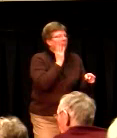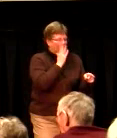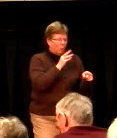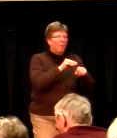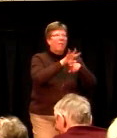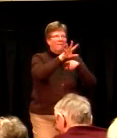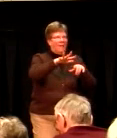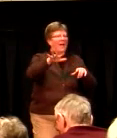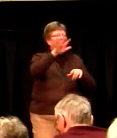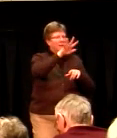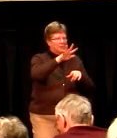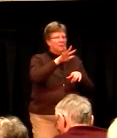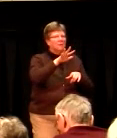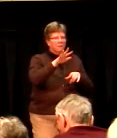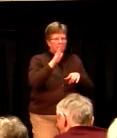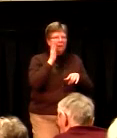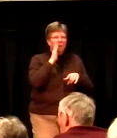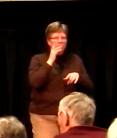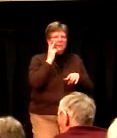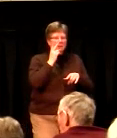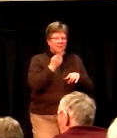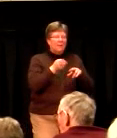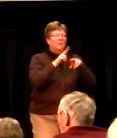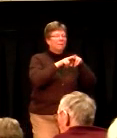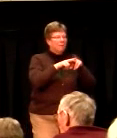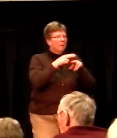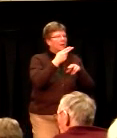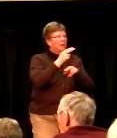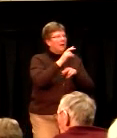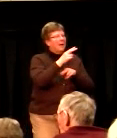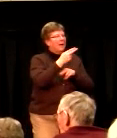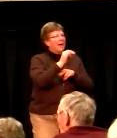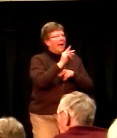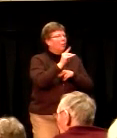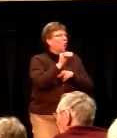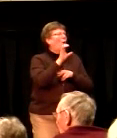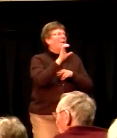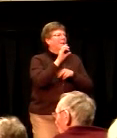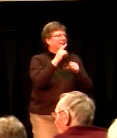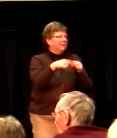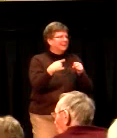may see an intensification of the hydraulic cycle in general. At least we assume we will.